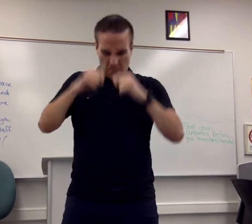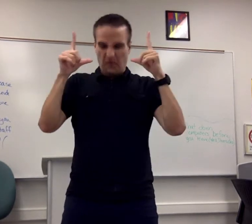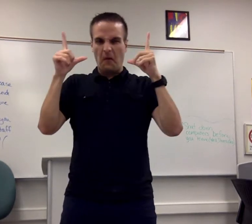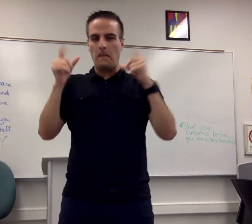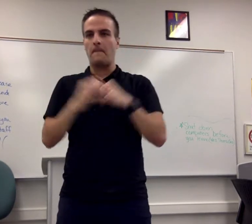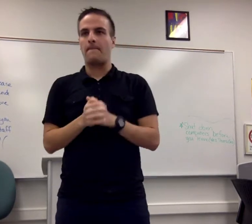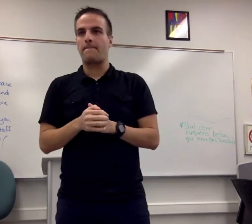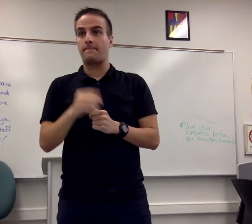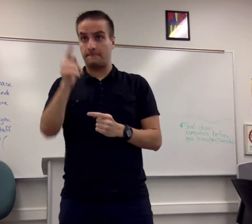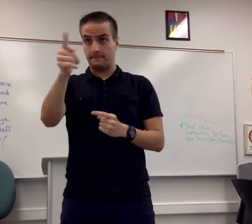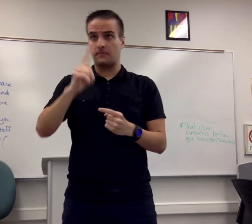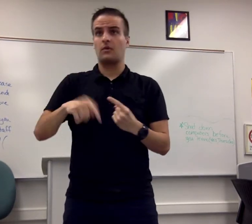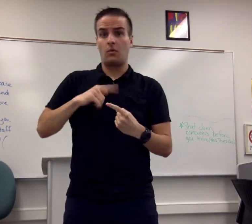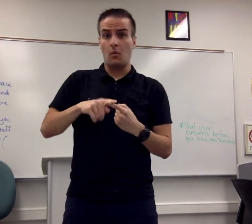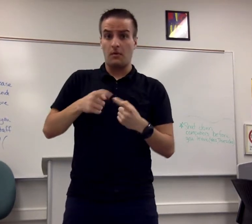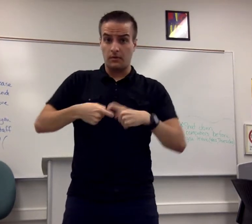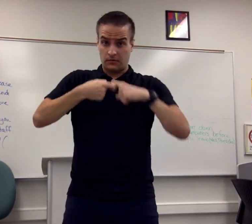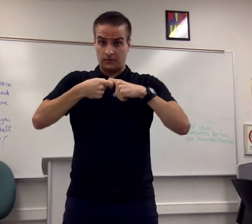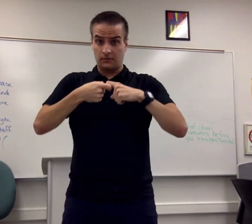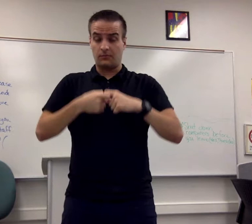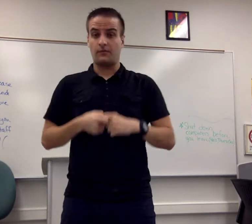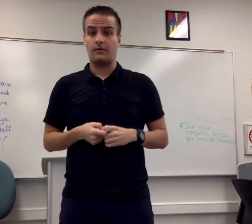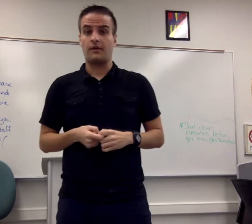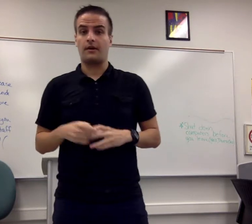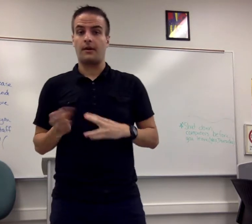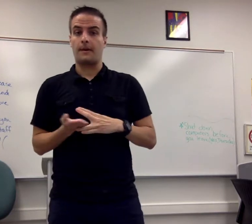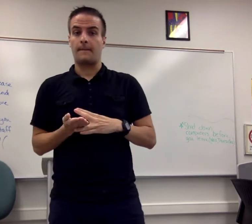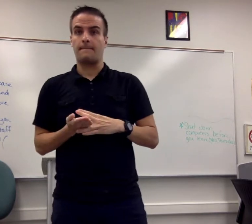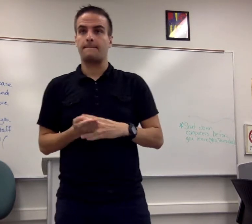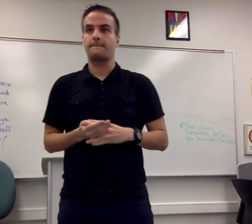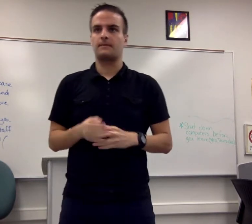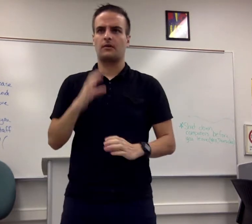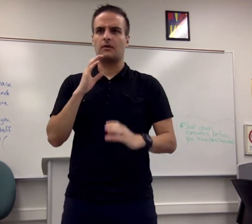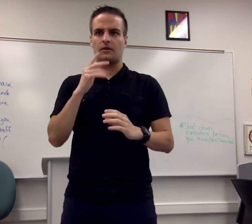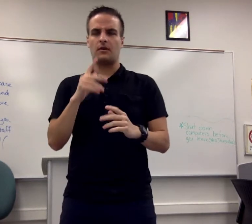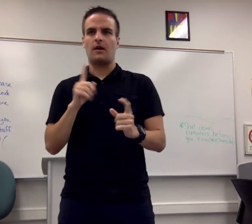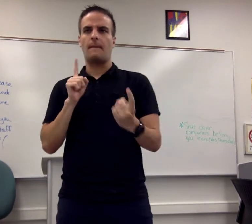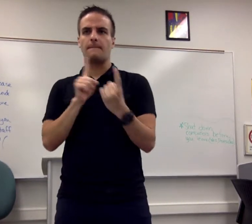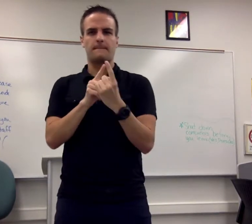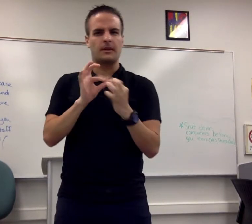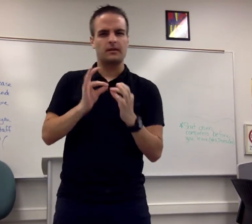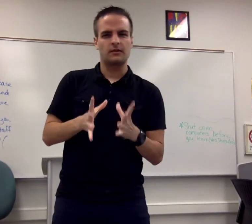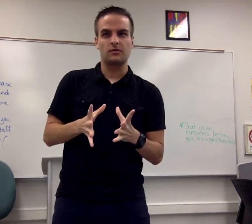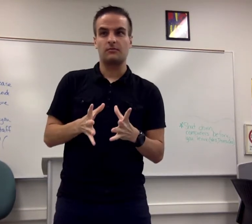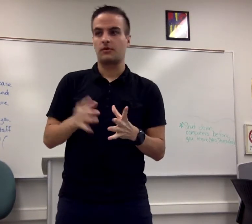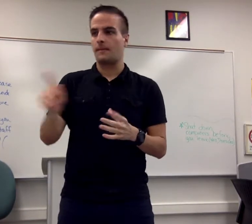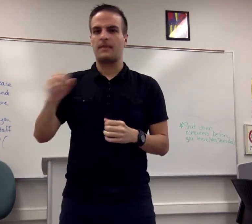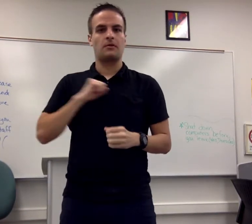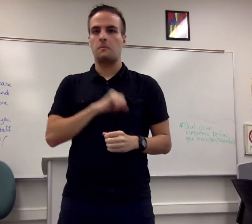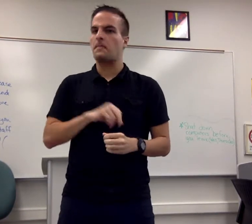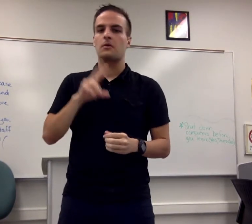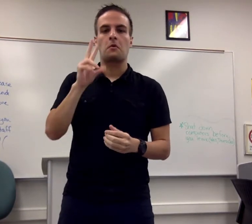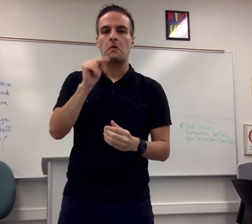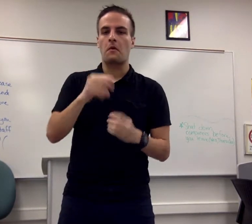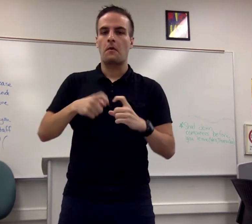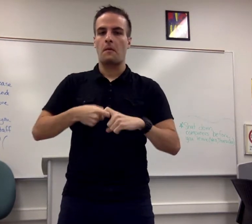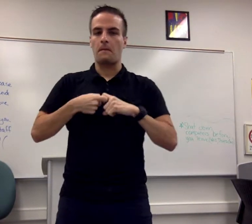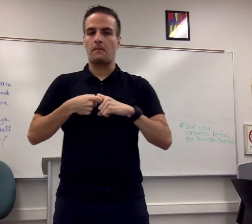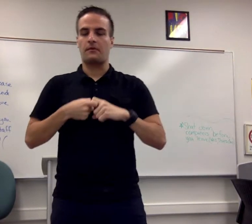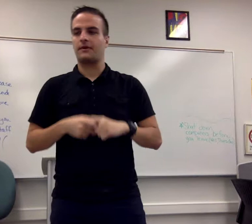When there is a break, confront that interpreter. If there is a break, there are no breaks. There are no breaks. You are going to be interpreting